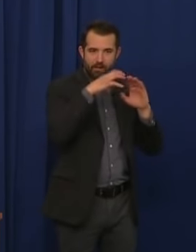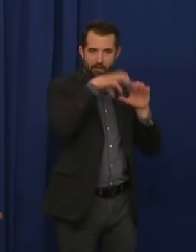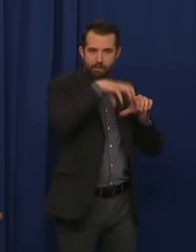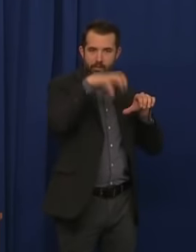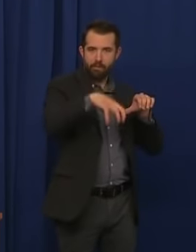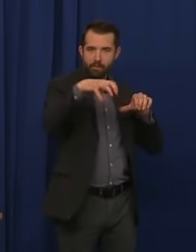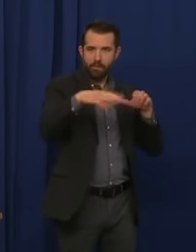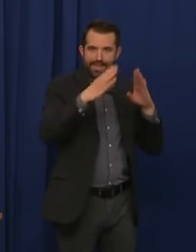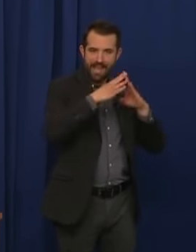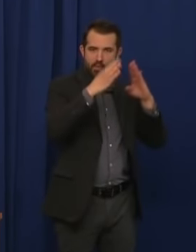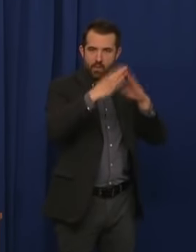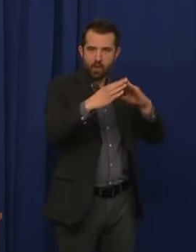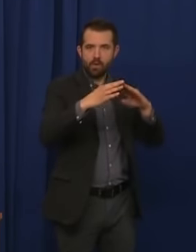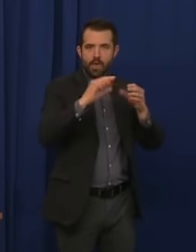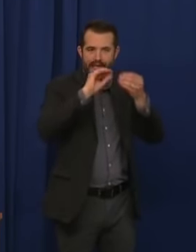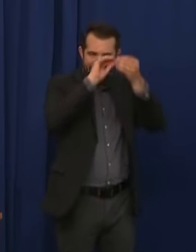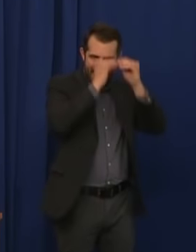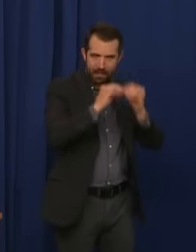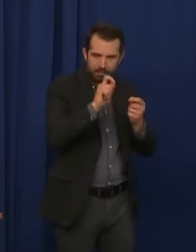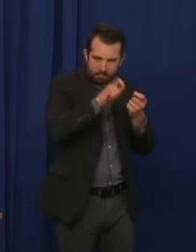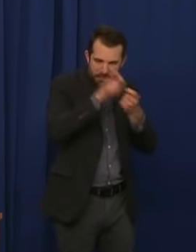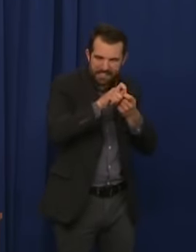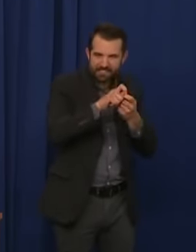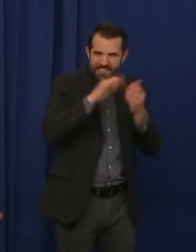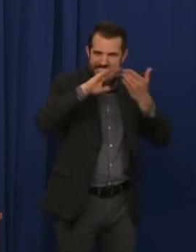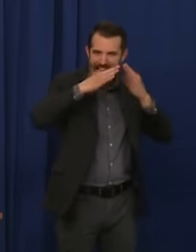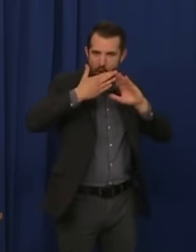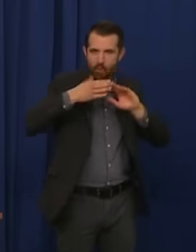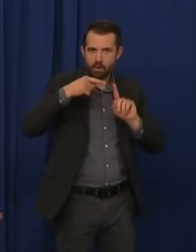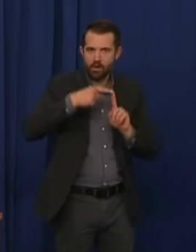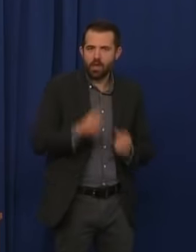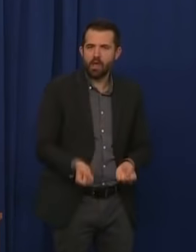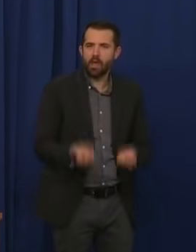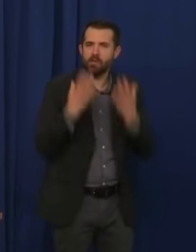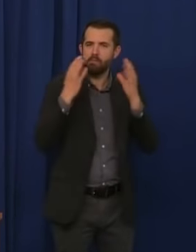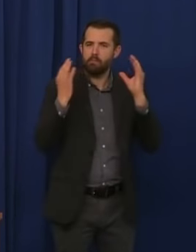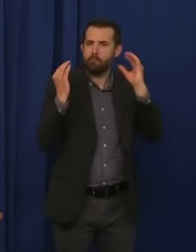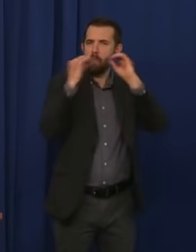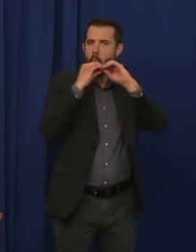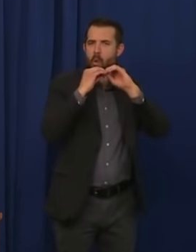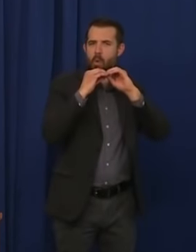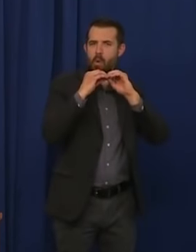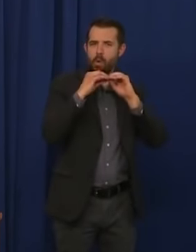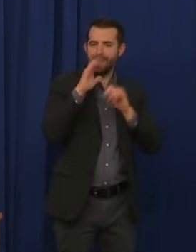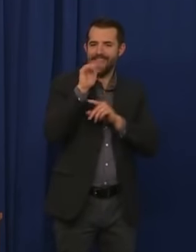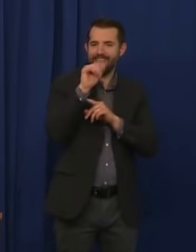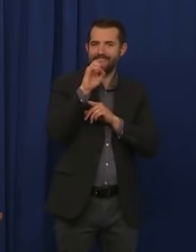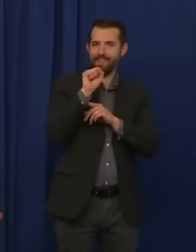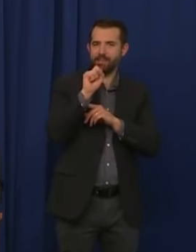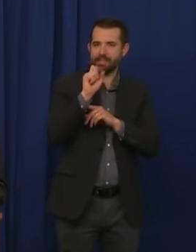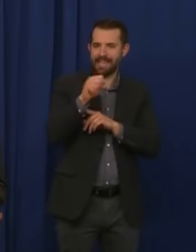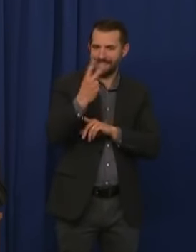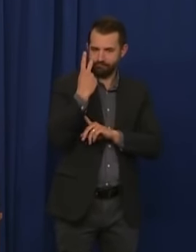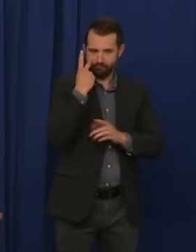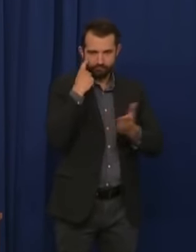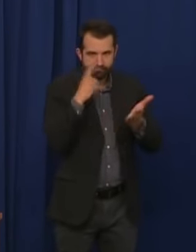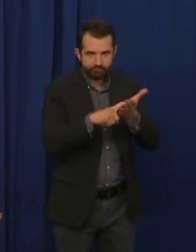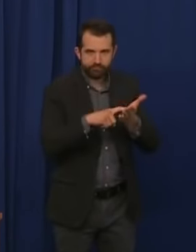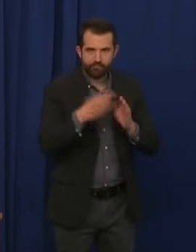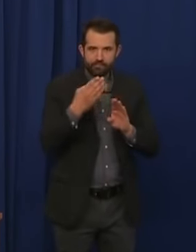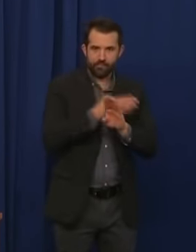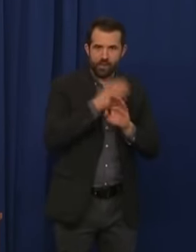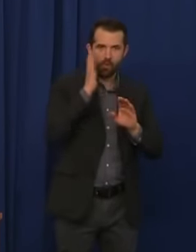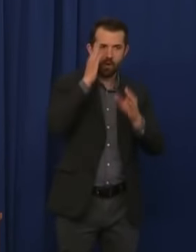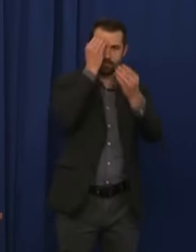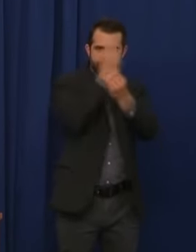a number or an idea of how many more cases the state would need to see in order to feel comfortable doing that? Yep. So Caitlin's first question is whether there